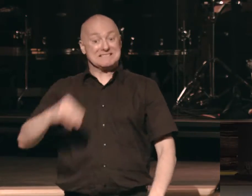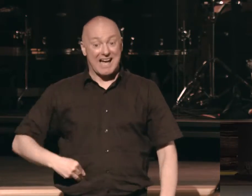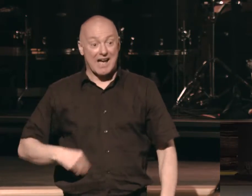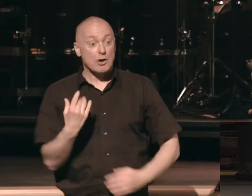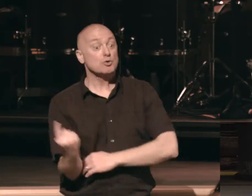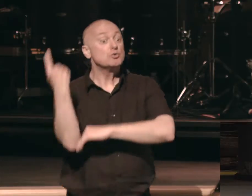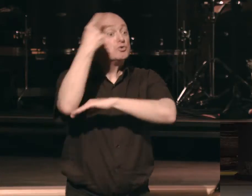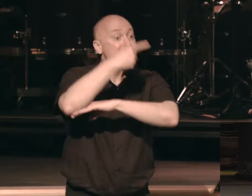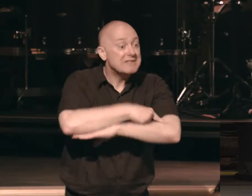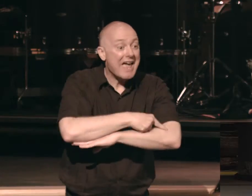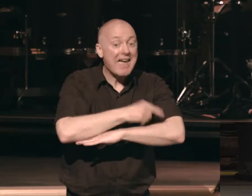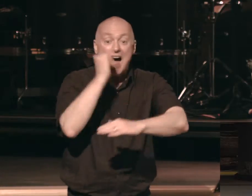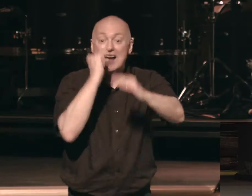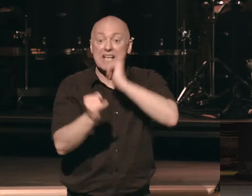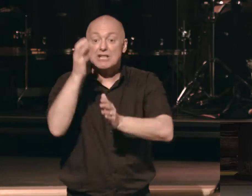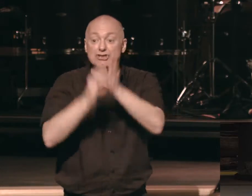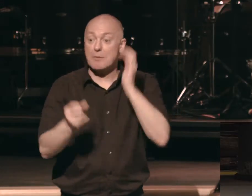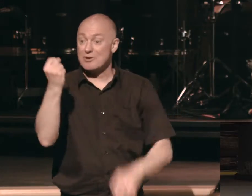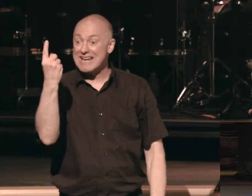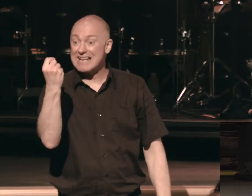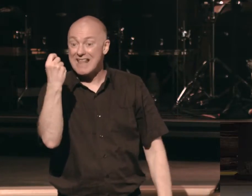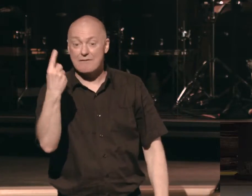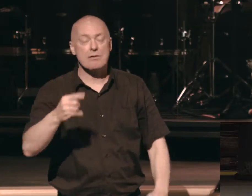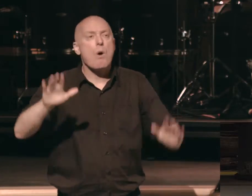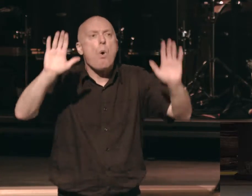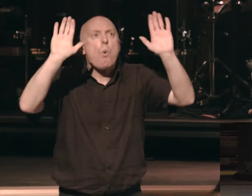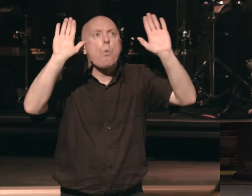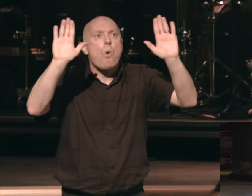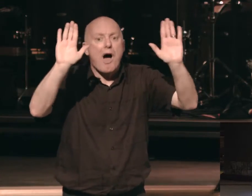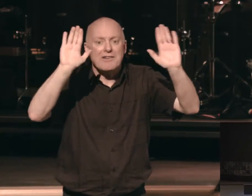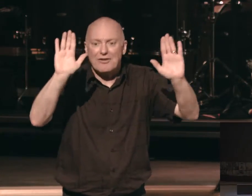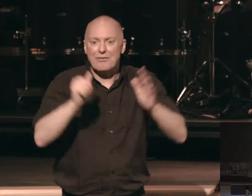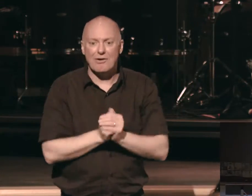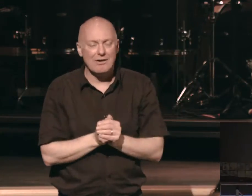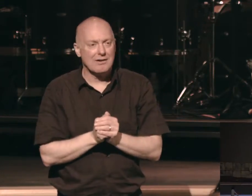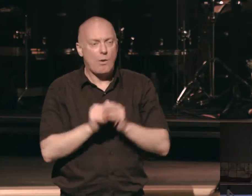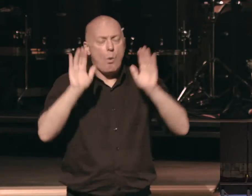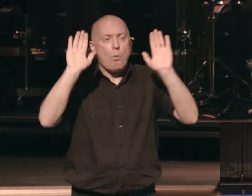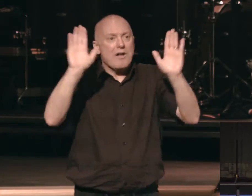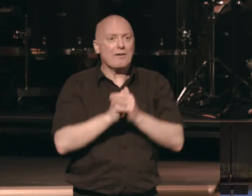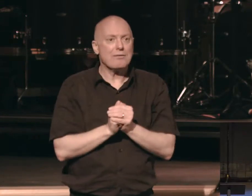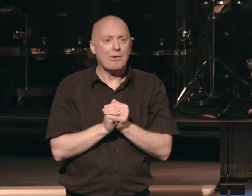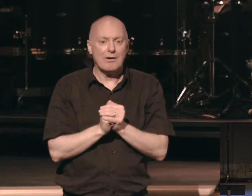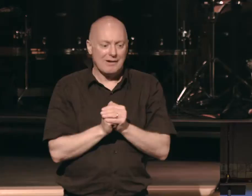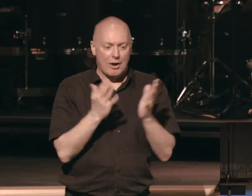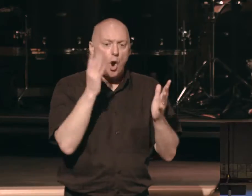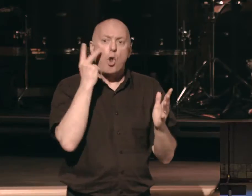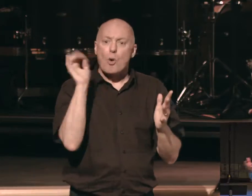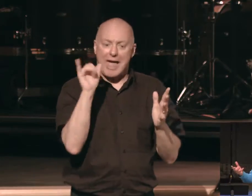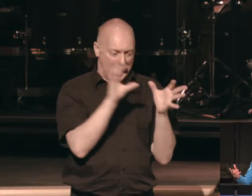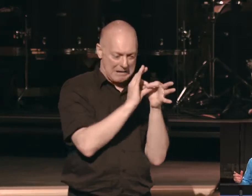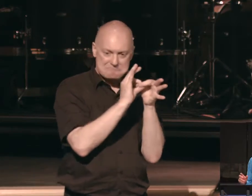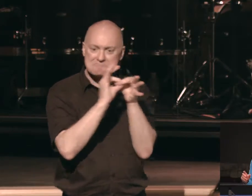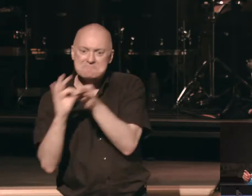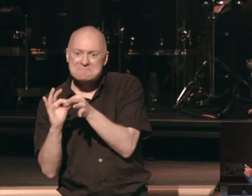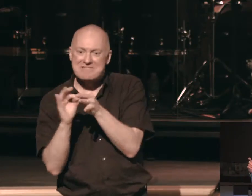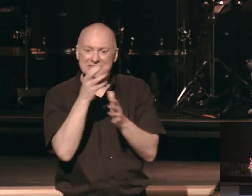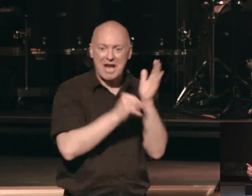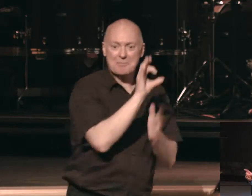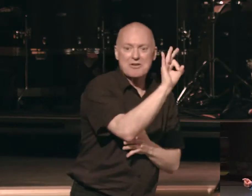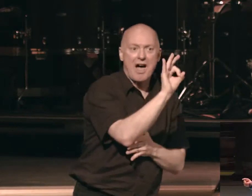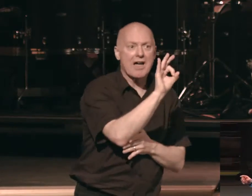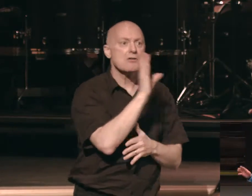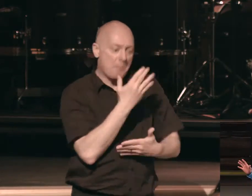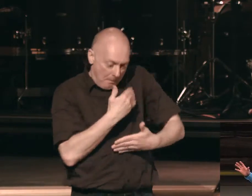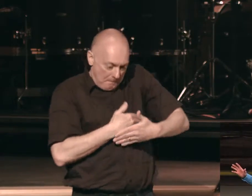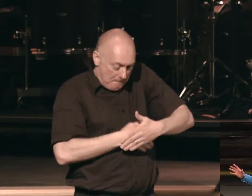the Messiah. And today then, Isaiah chapter 11 is a wonderful follow-up from Isaiah 9, just a carryover. If